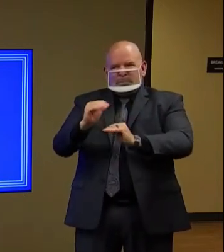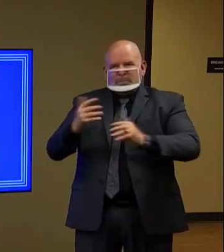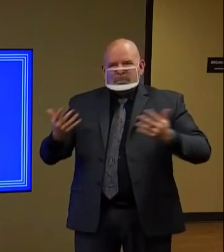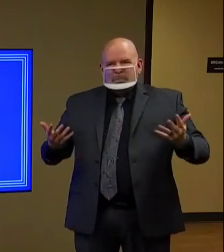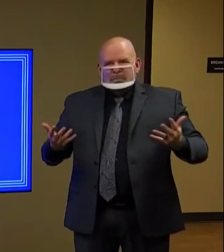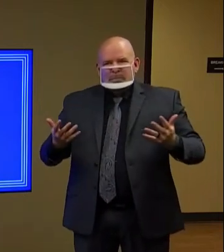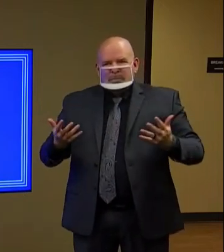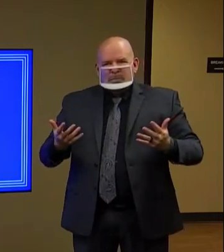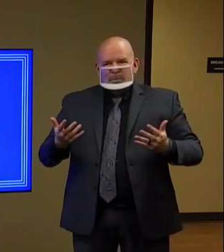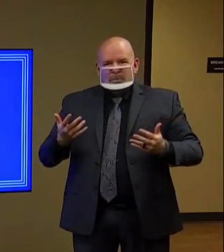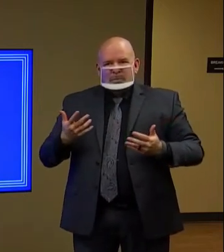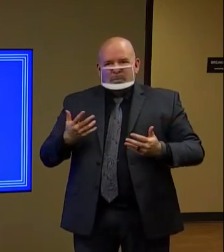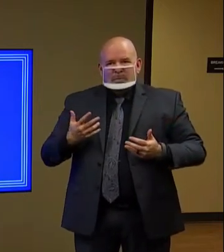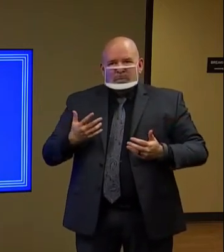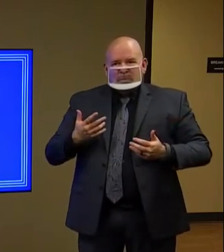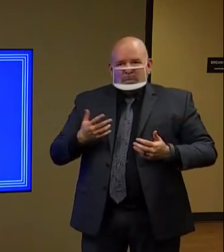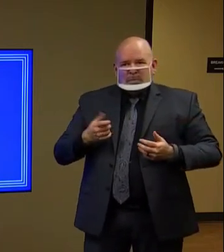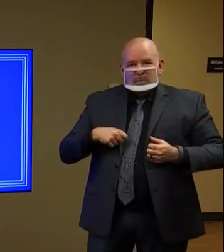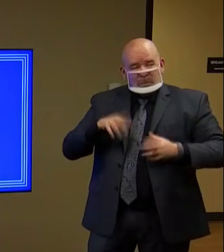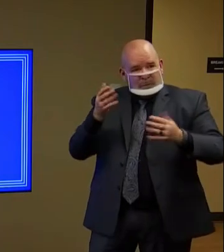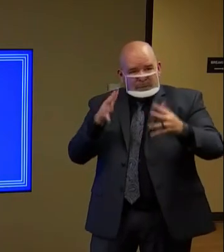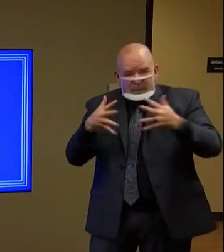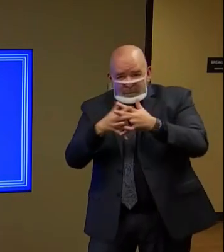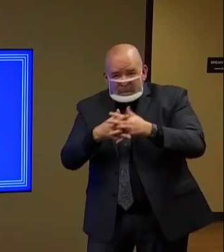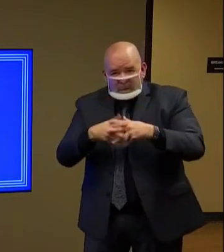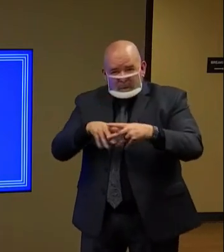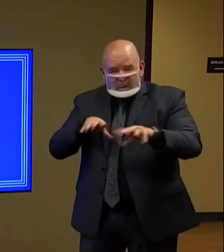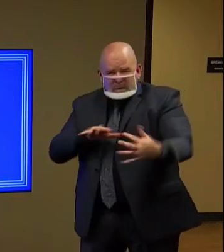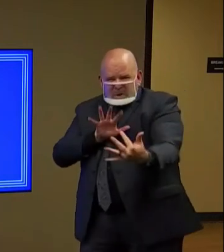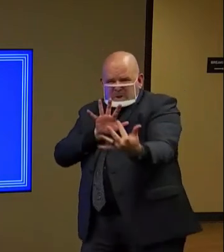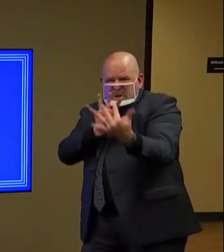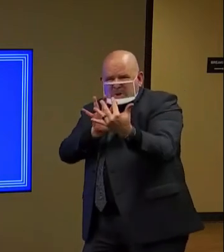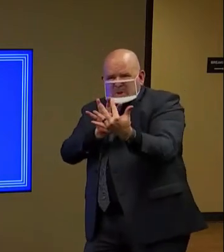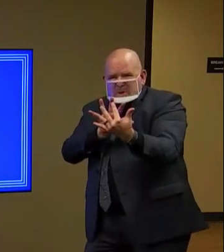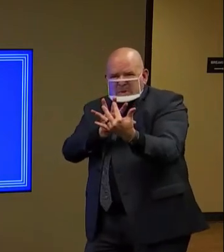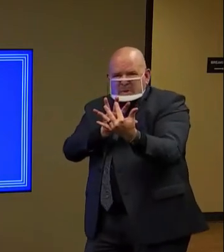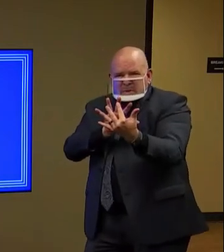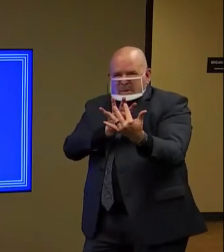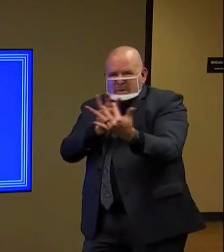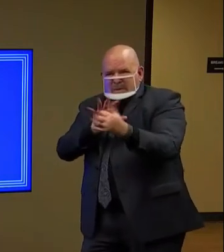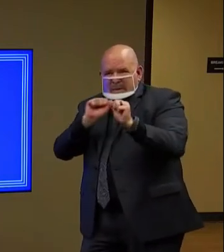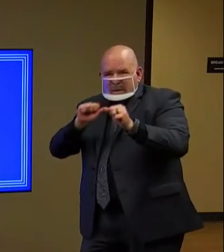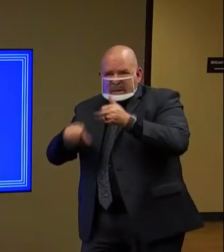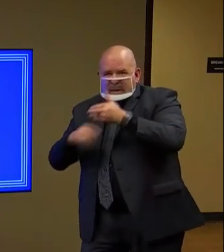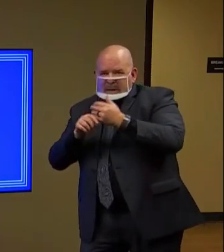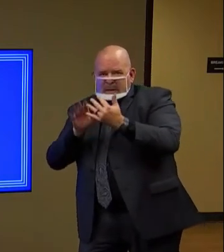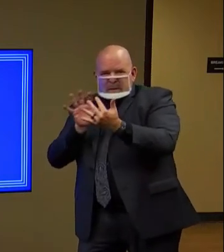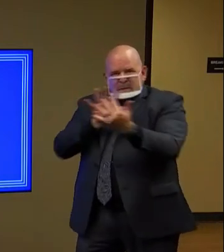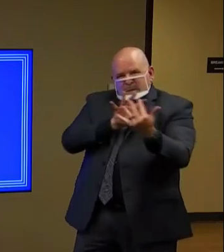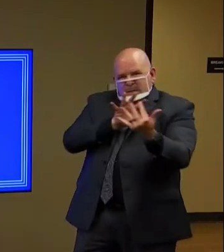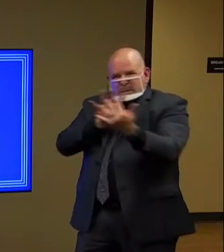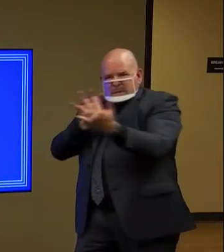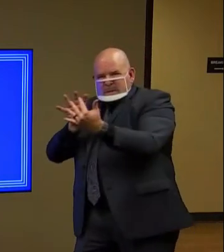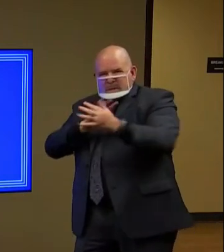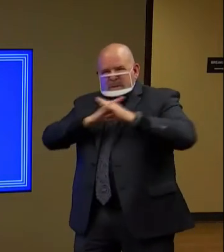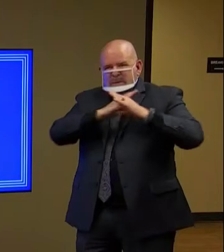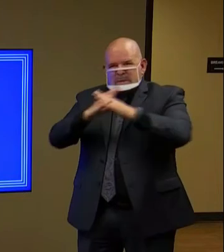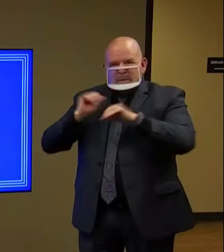she normally would have, and that is a challenge for patient care as well. Any other questions?